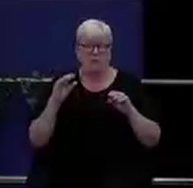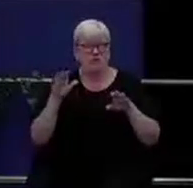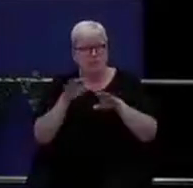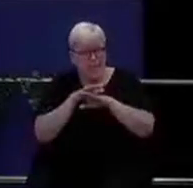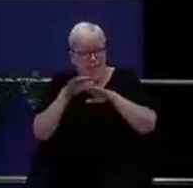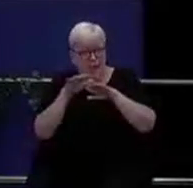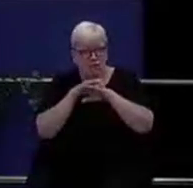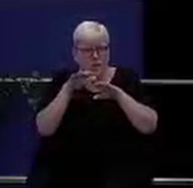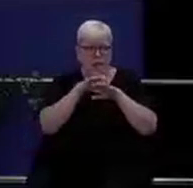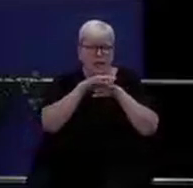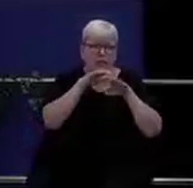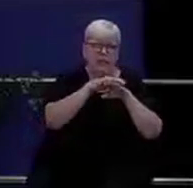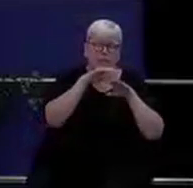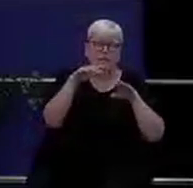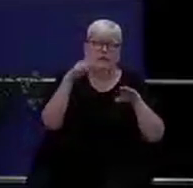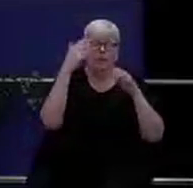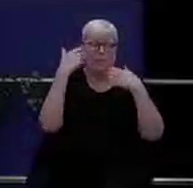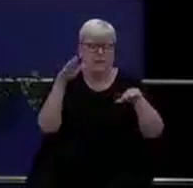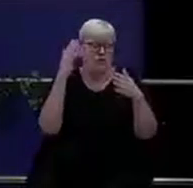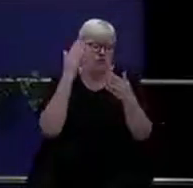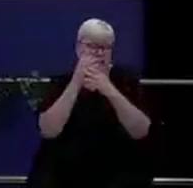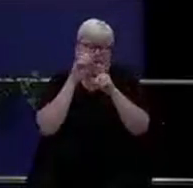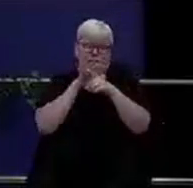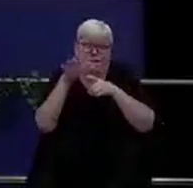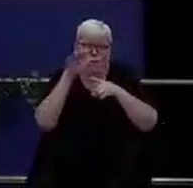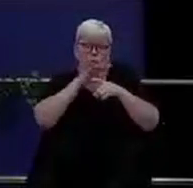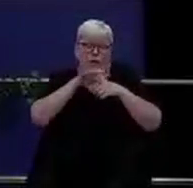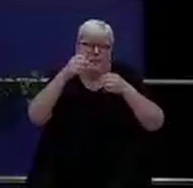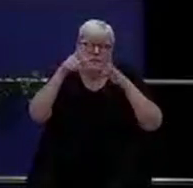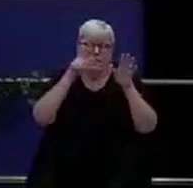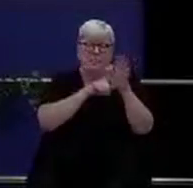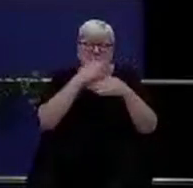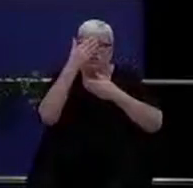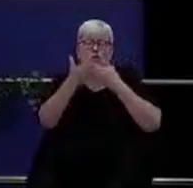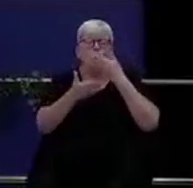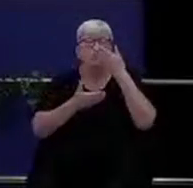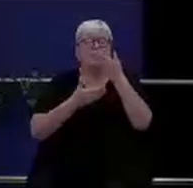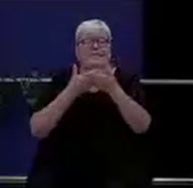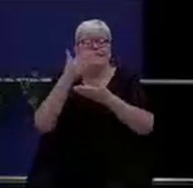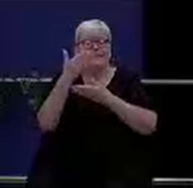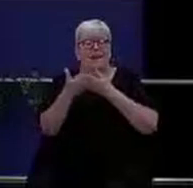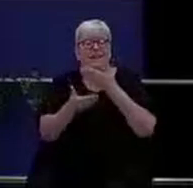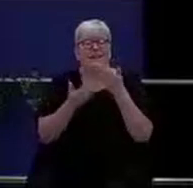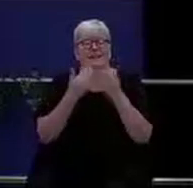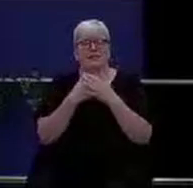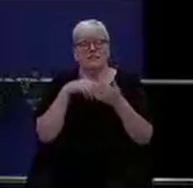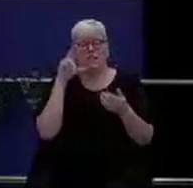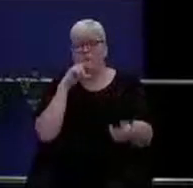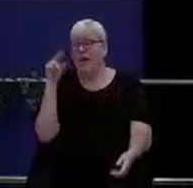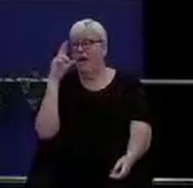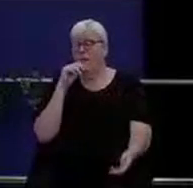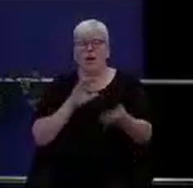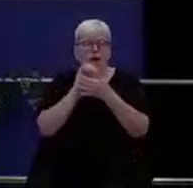layering. And I think I have been really influenced by a storytelling mode as well, because it's a very oral kind of